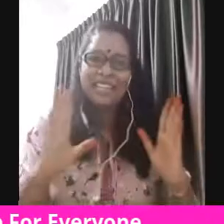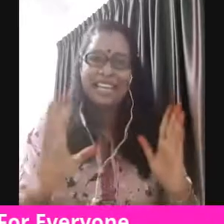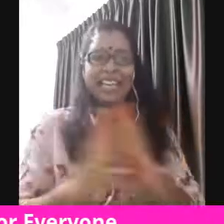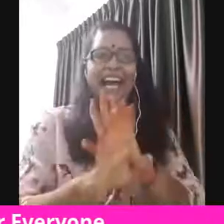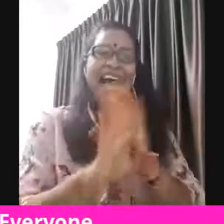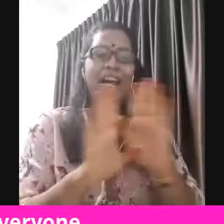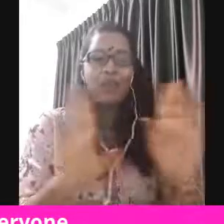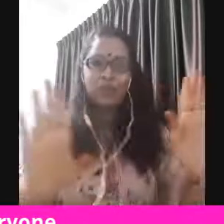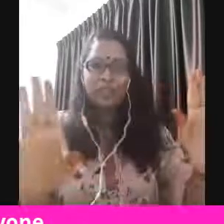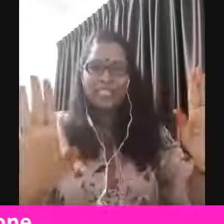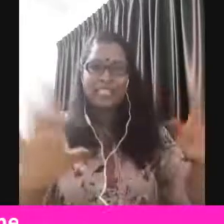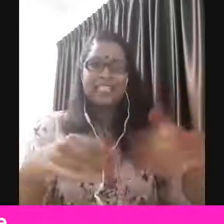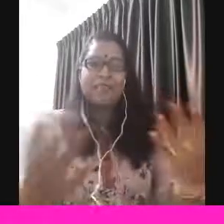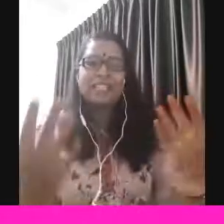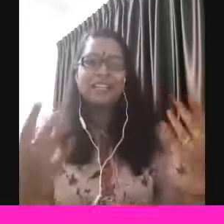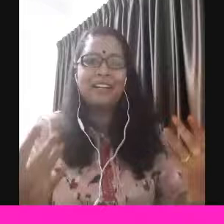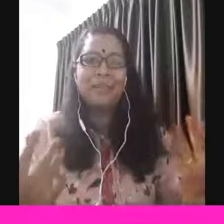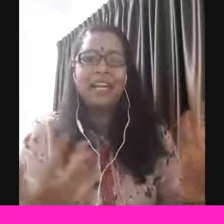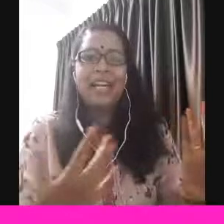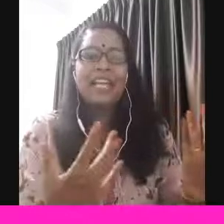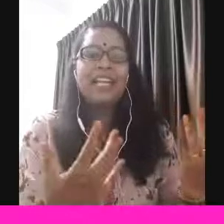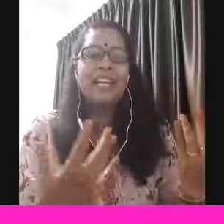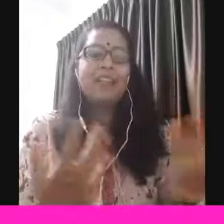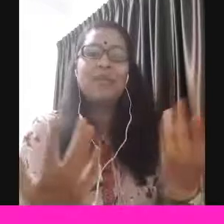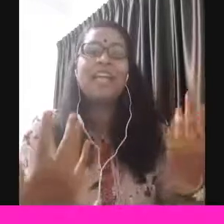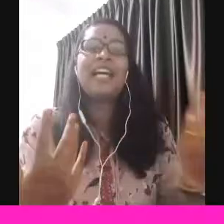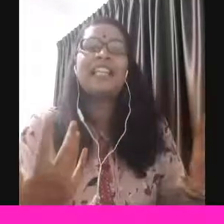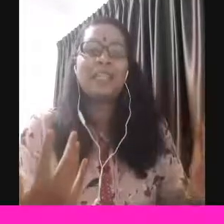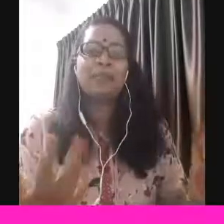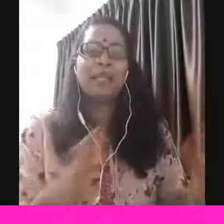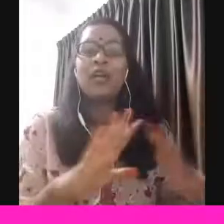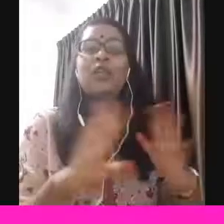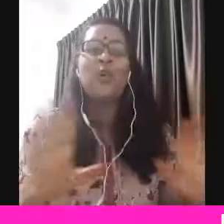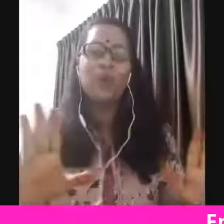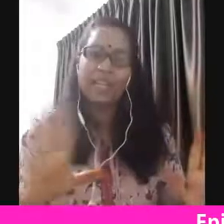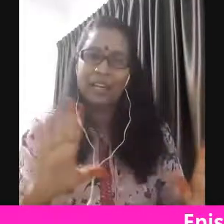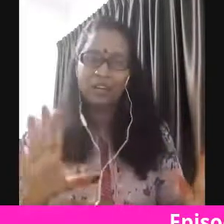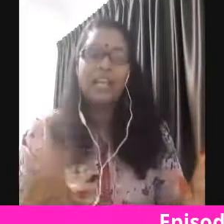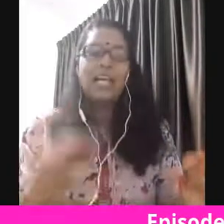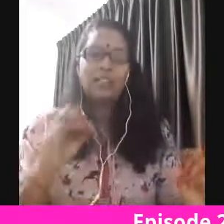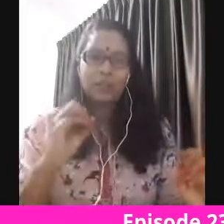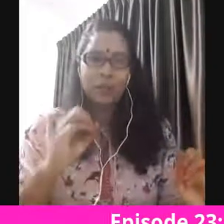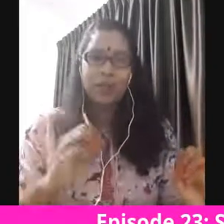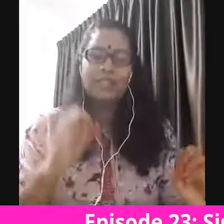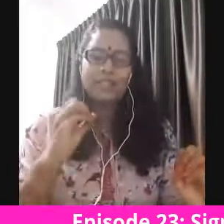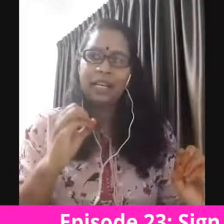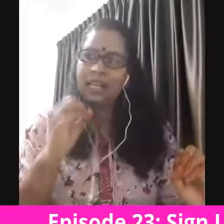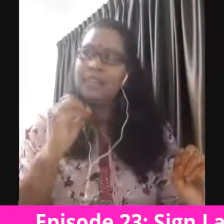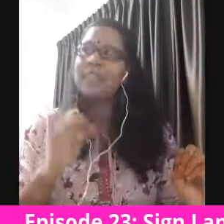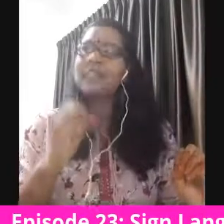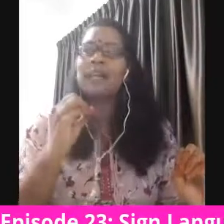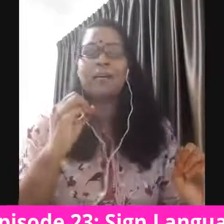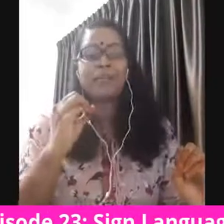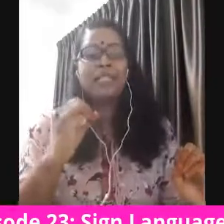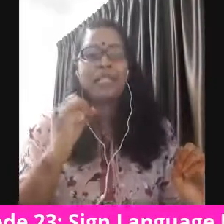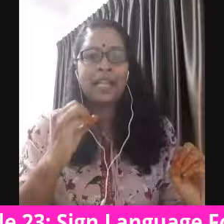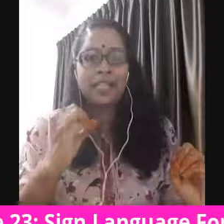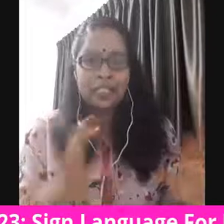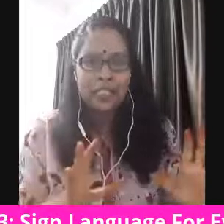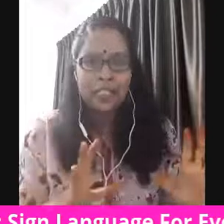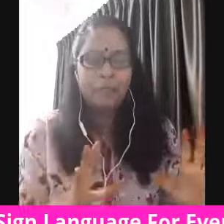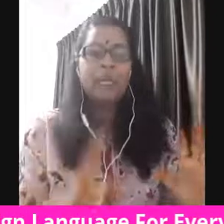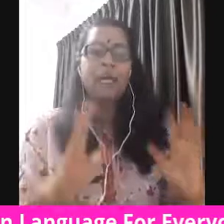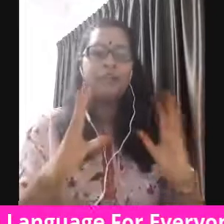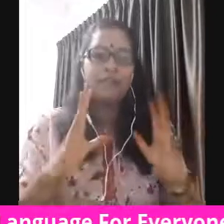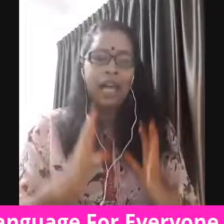cannot say I don't want to teach. Give me any other subject. No, cannot. So as a Pendidikan